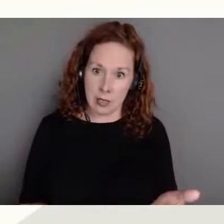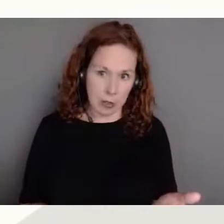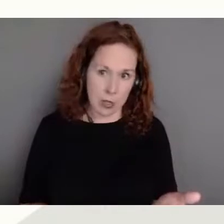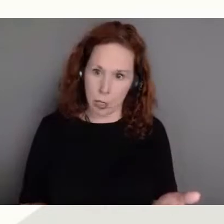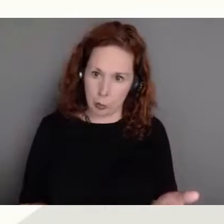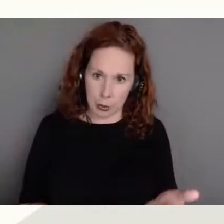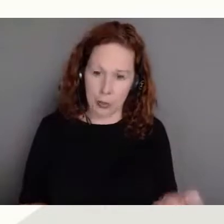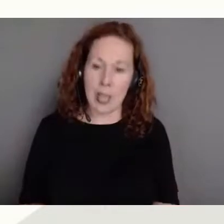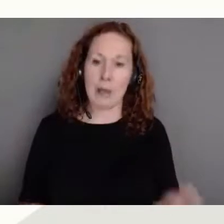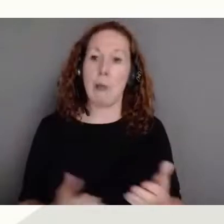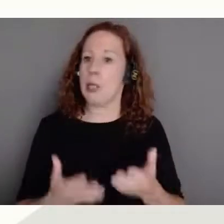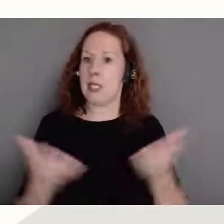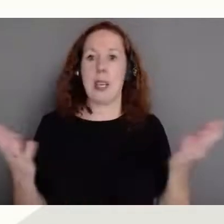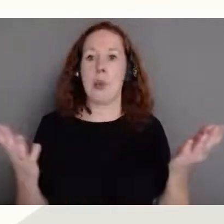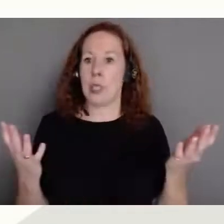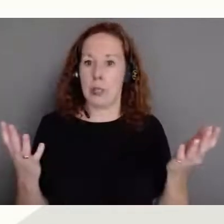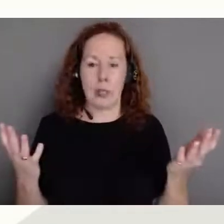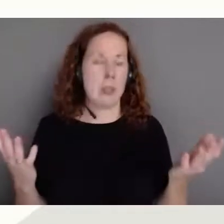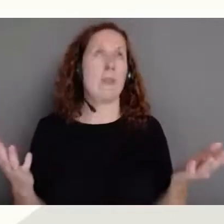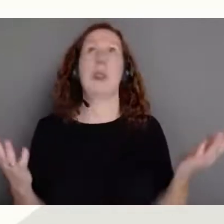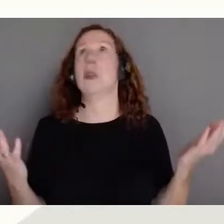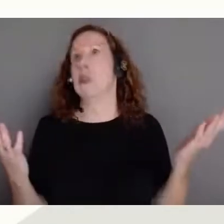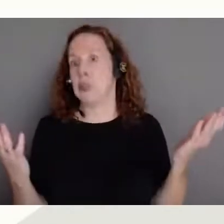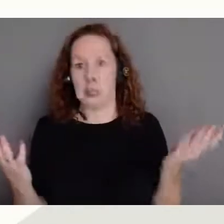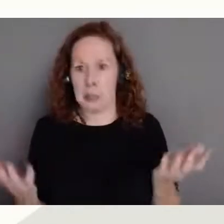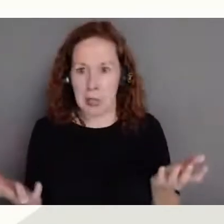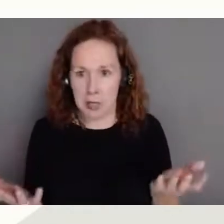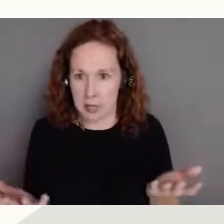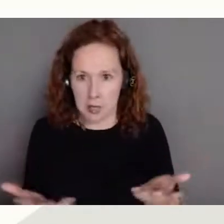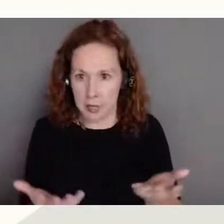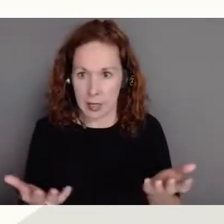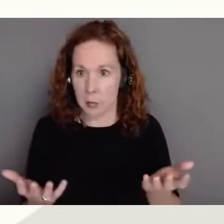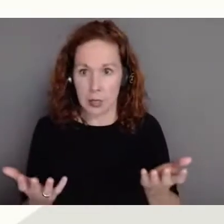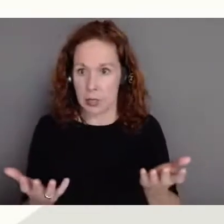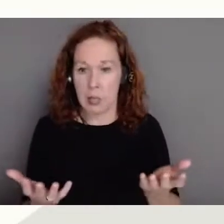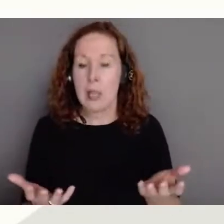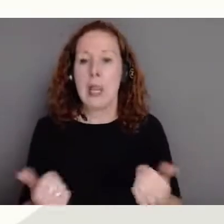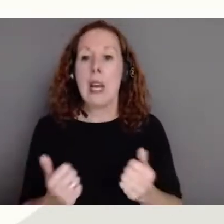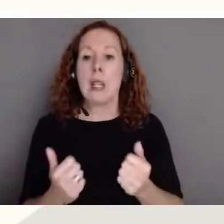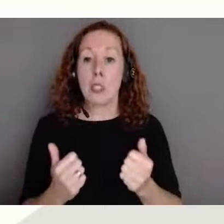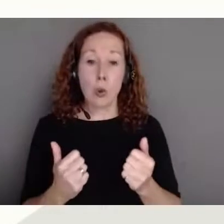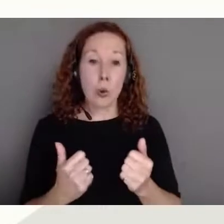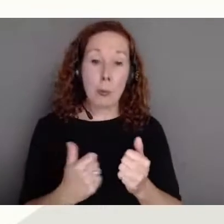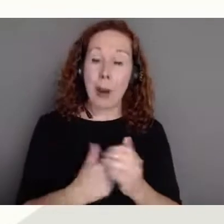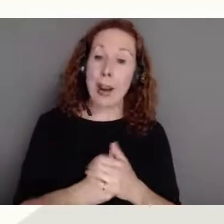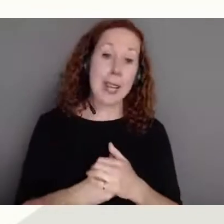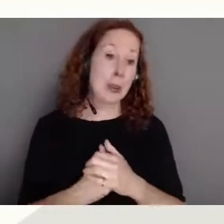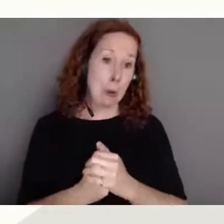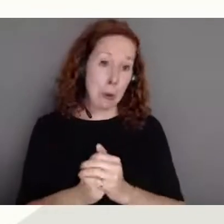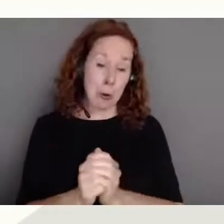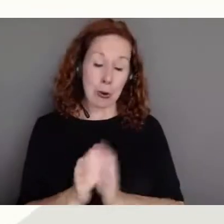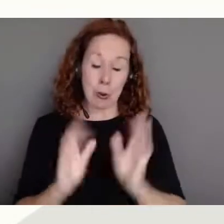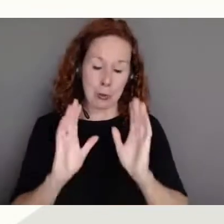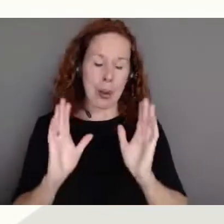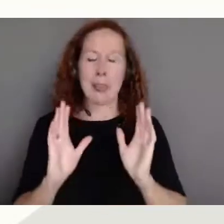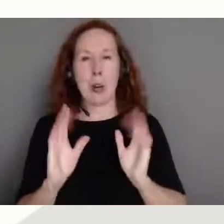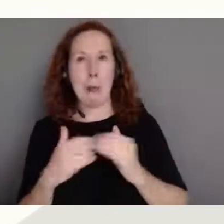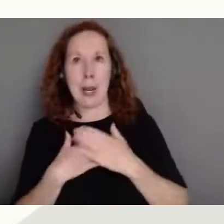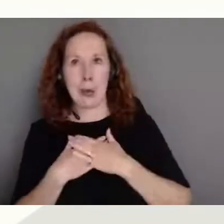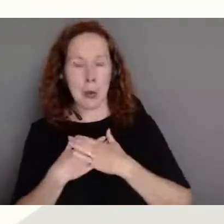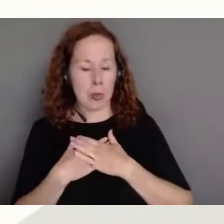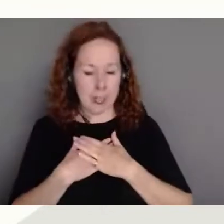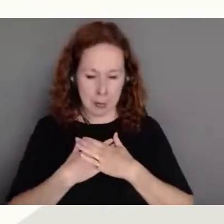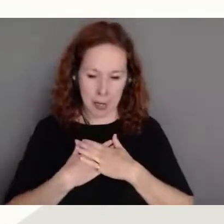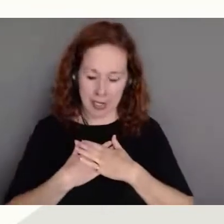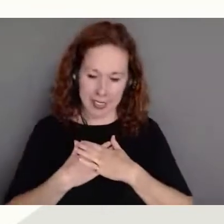the Mhm. deaf interpreter then puts it out in this beautiful American Sign Language. So Wow. my goal, or my not